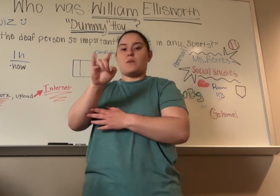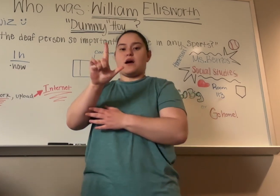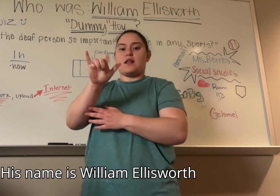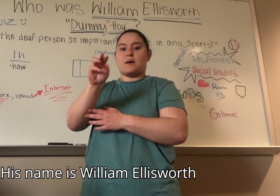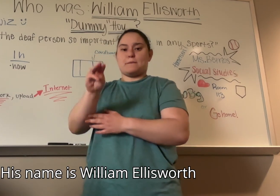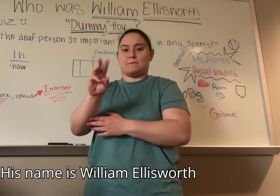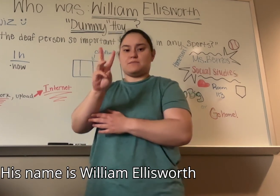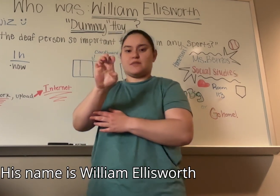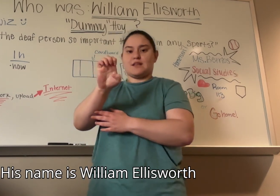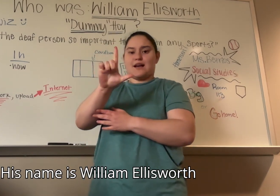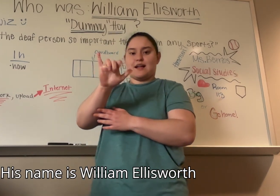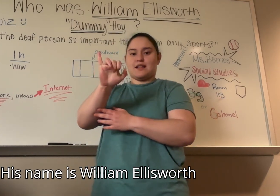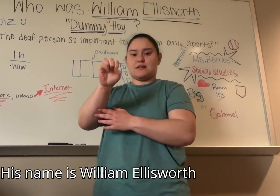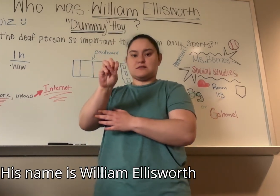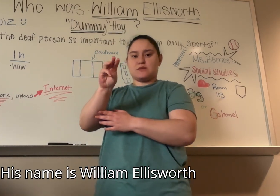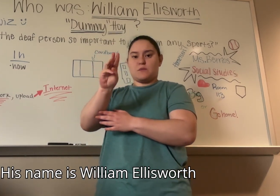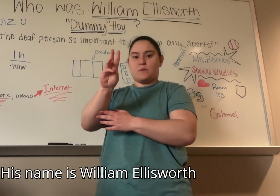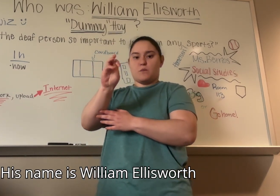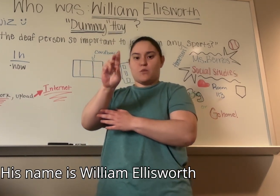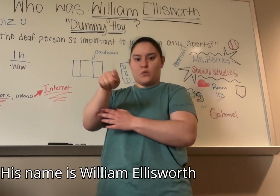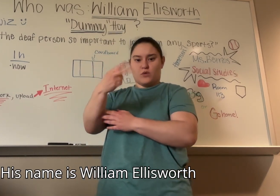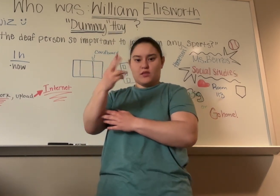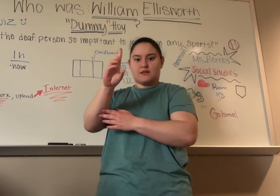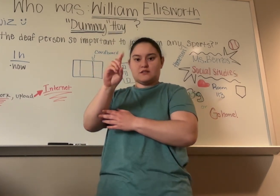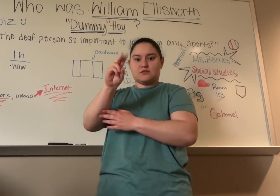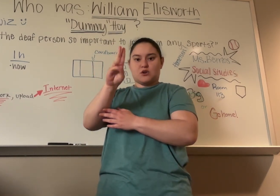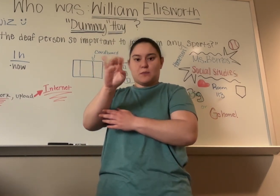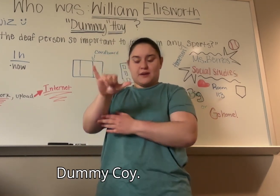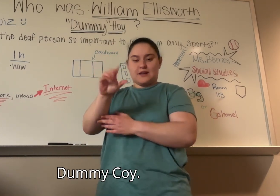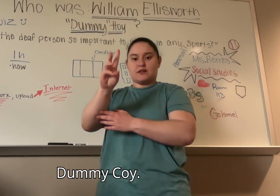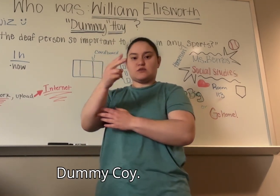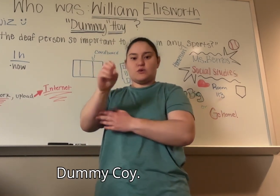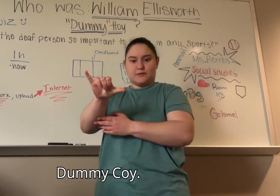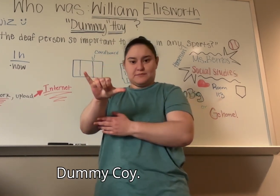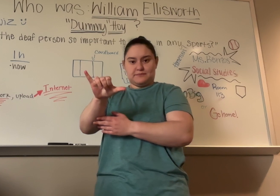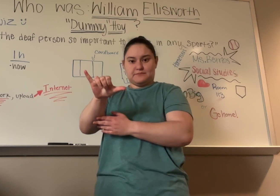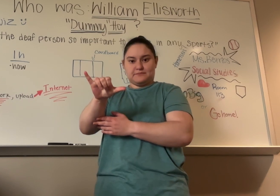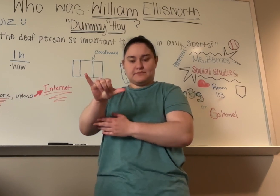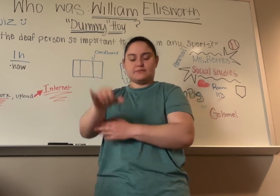His name is William Eillisworth Dummy Hoy.